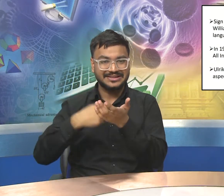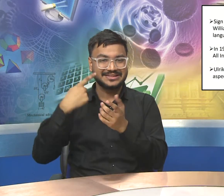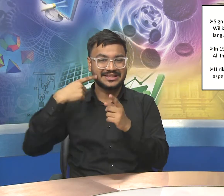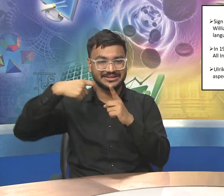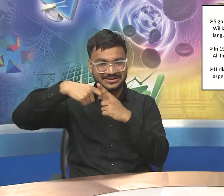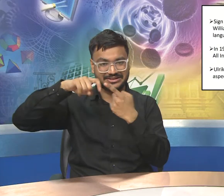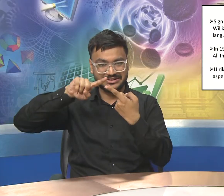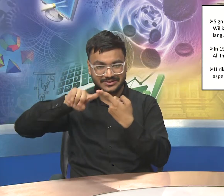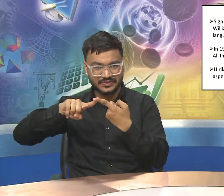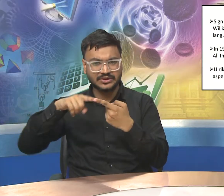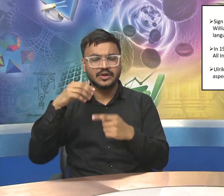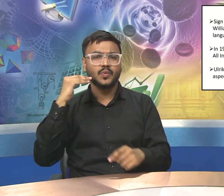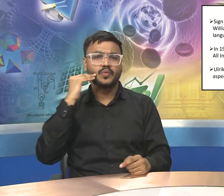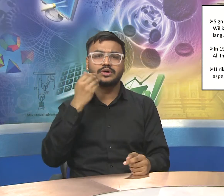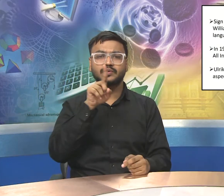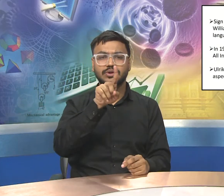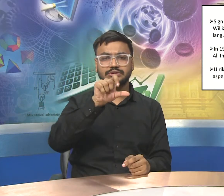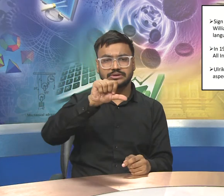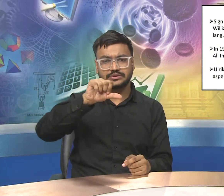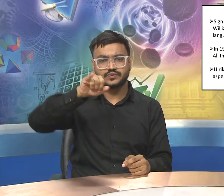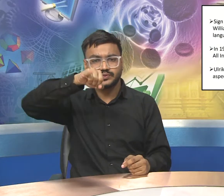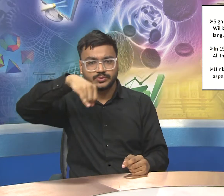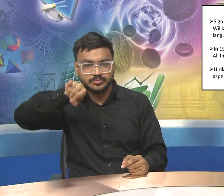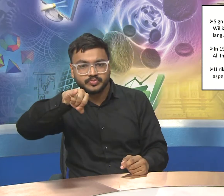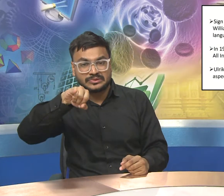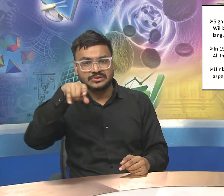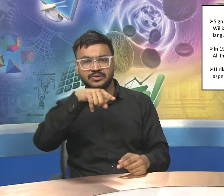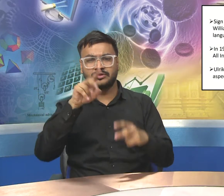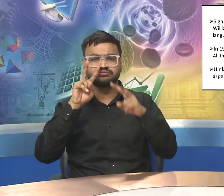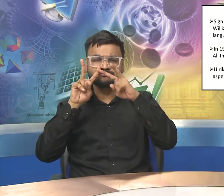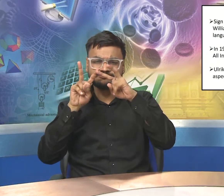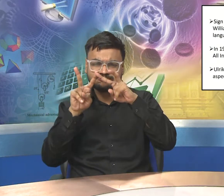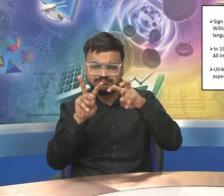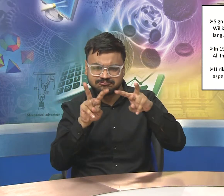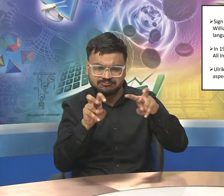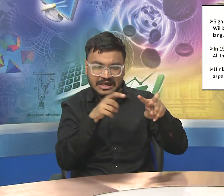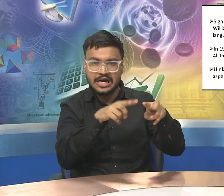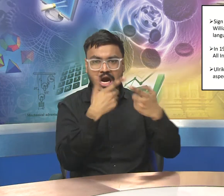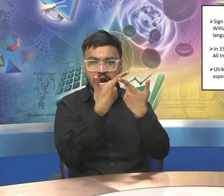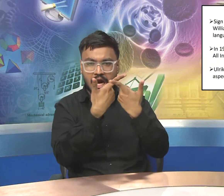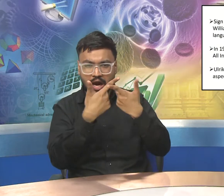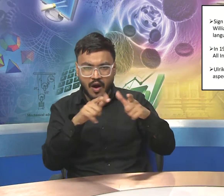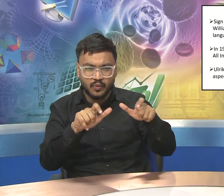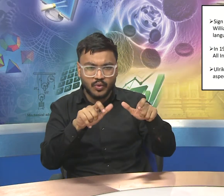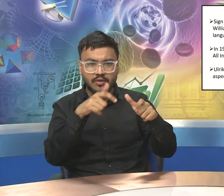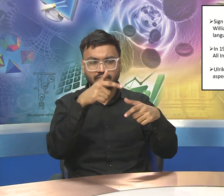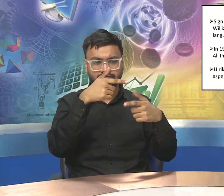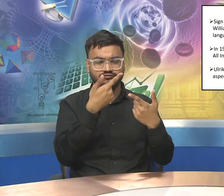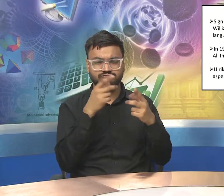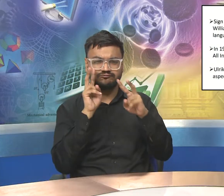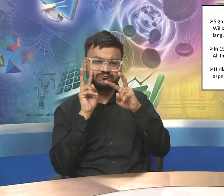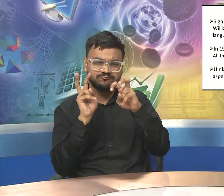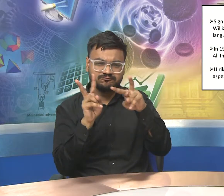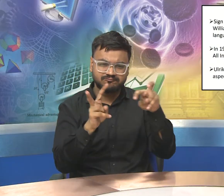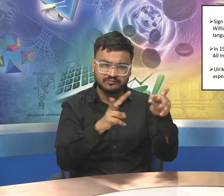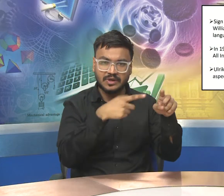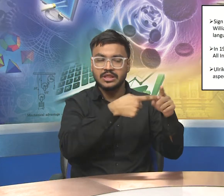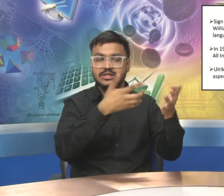Ulrich Zishan in 1996 conducted research on the linguistic aspects of sign